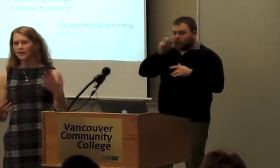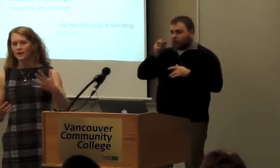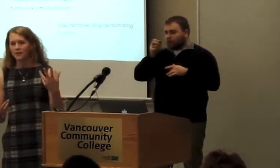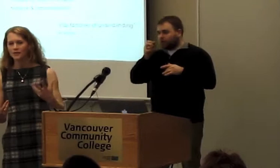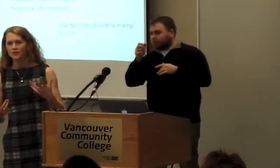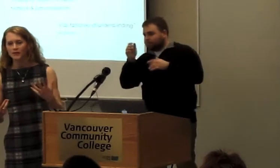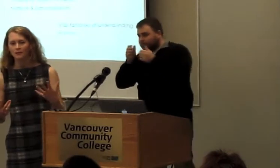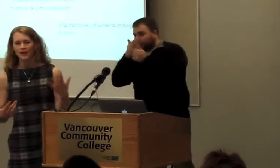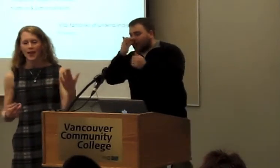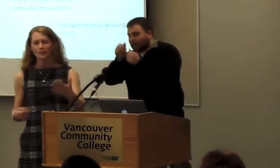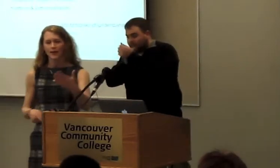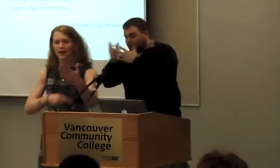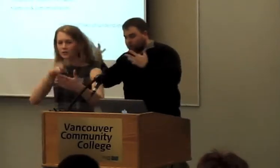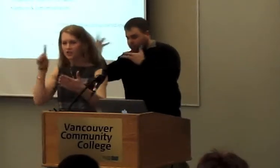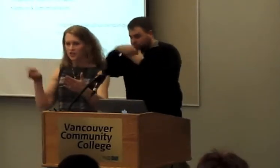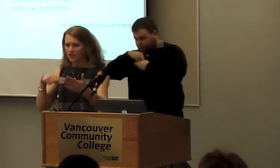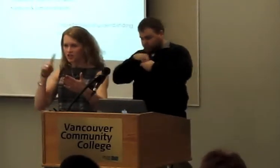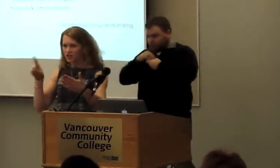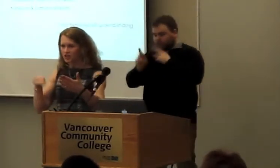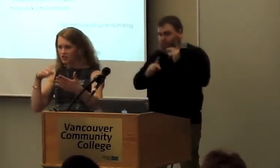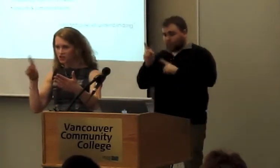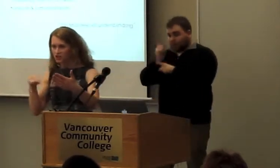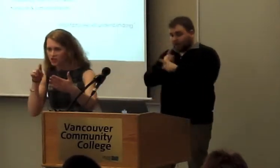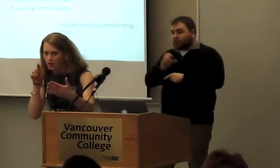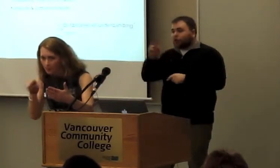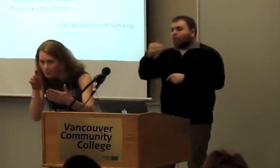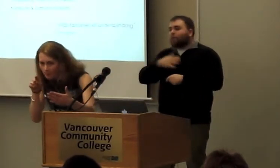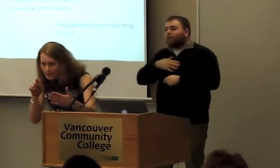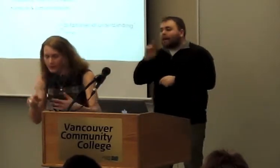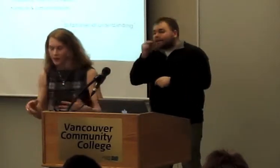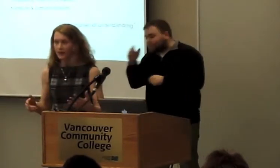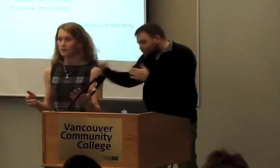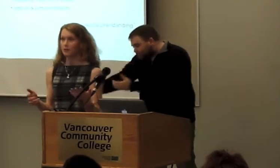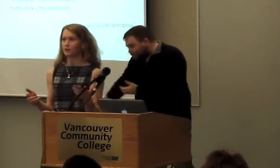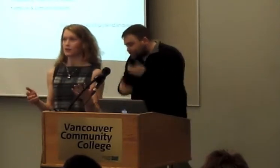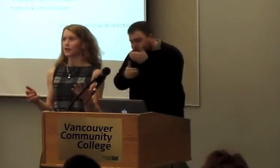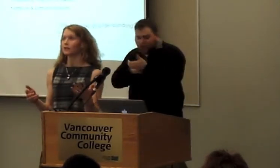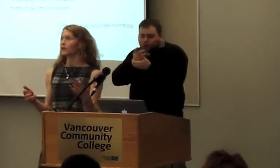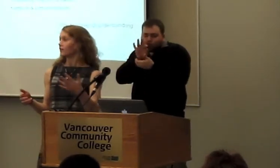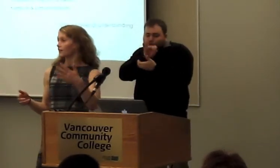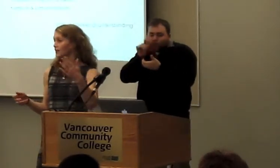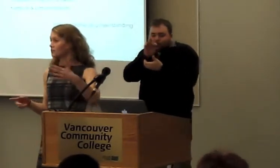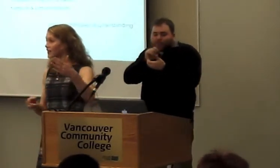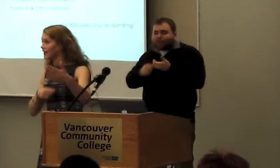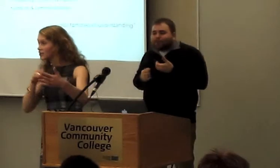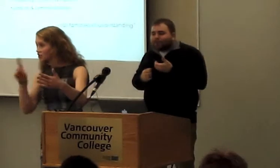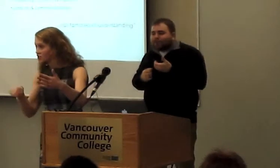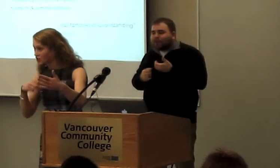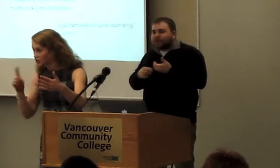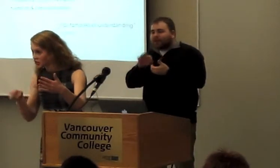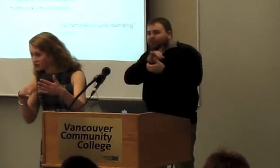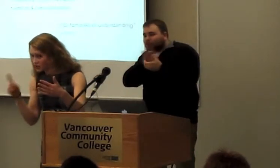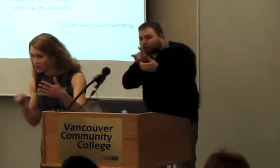So I've got a 9-month-old on my lap, and I go, pop, get a bit of a stunned look. I do it